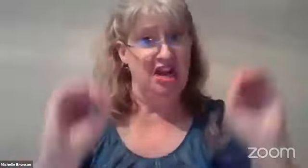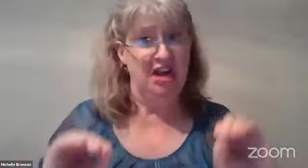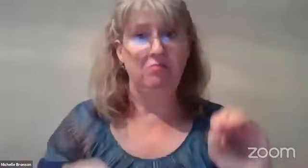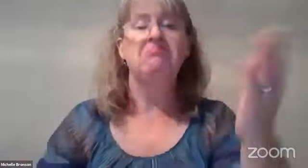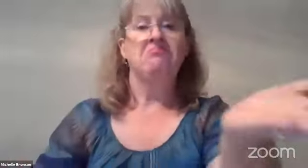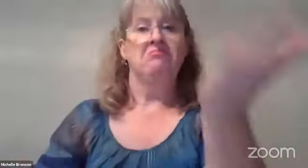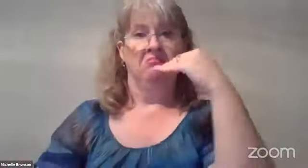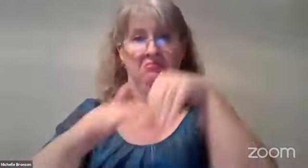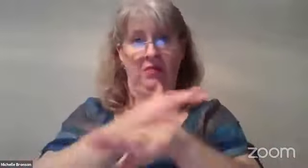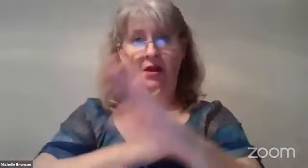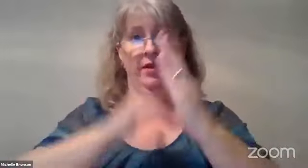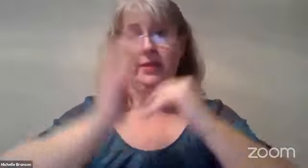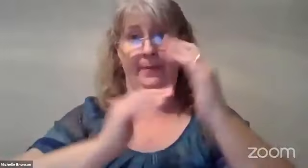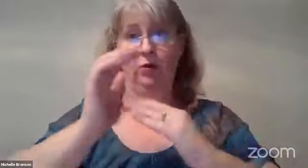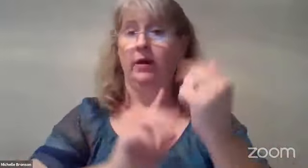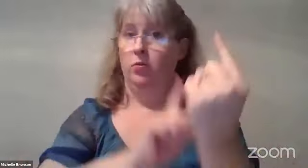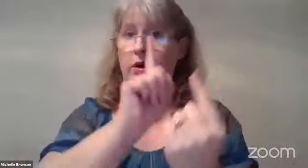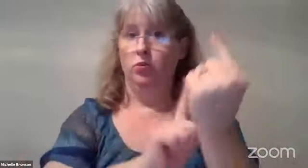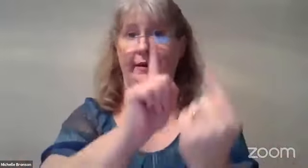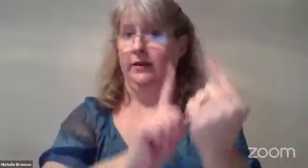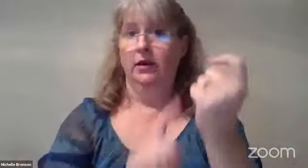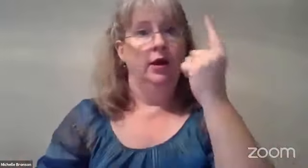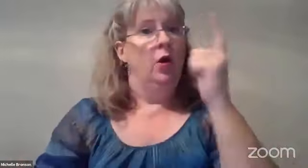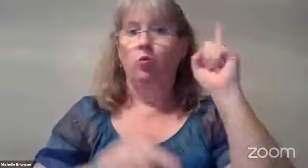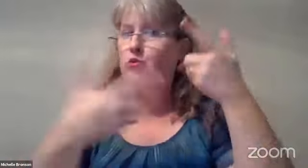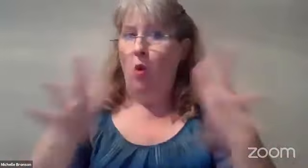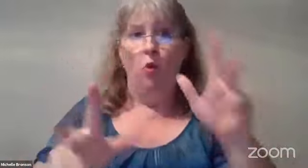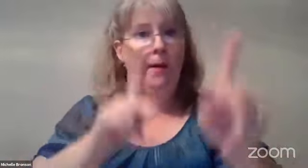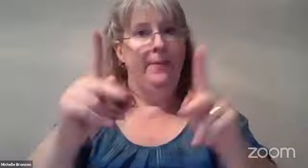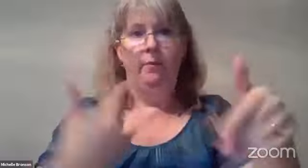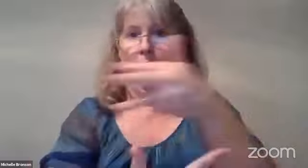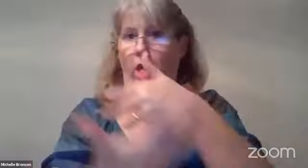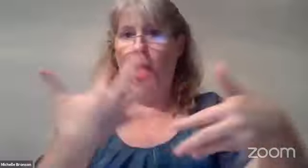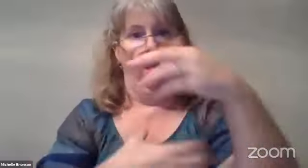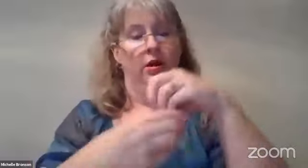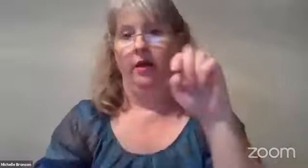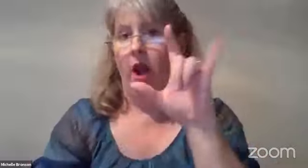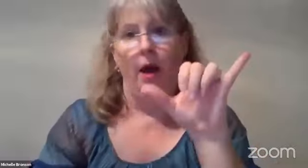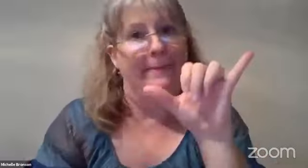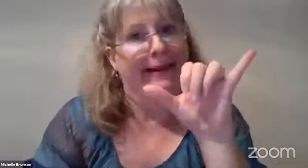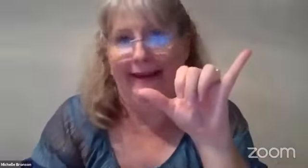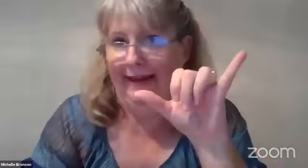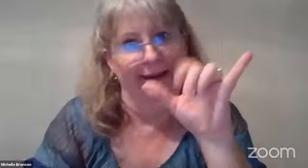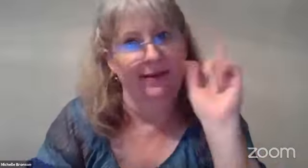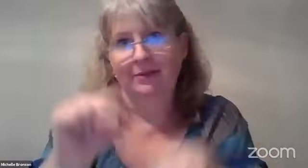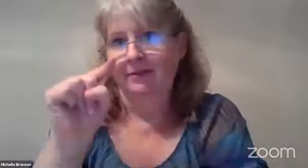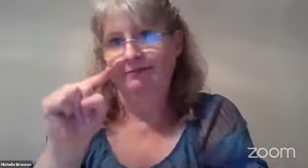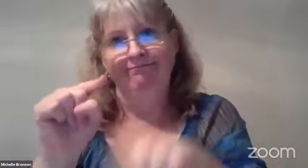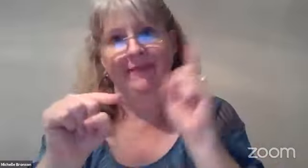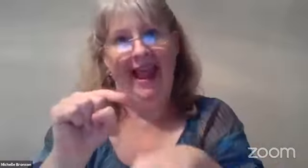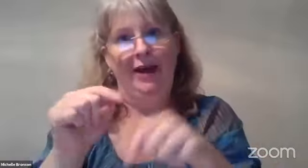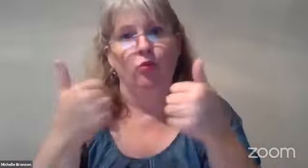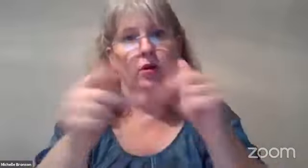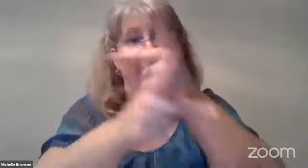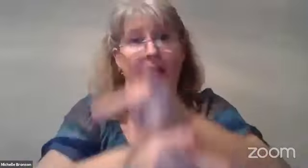these symptoms? And if not, they're able to come in one-on-one to meet with them. But we are not allowing groups